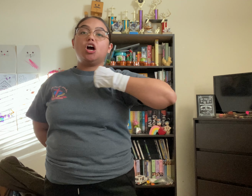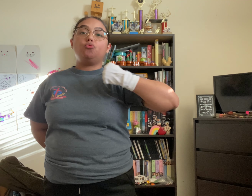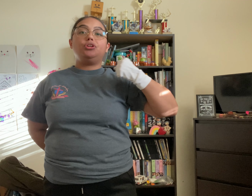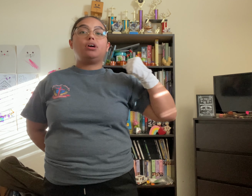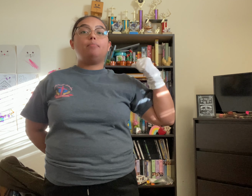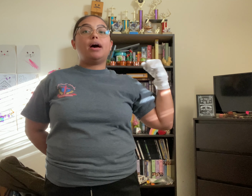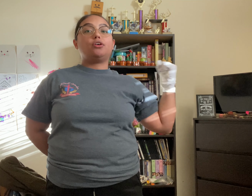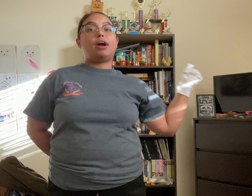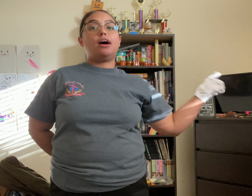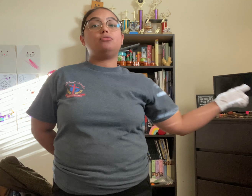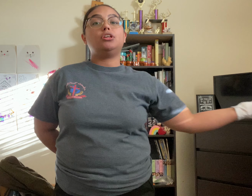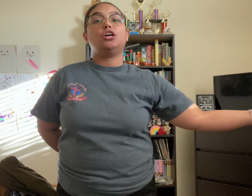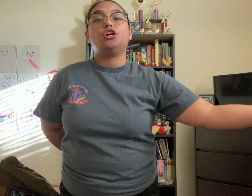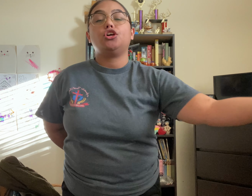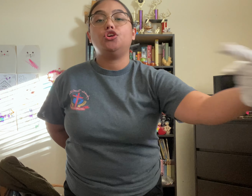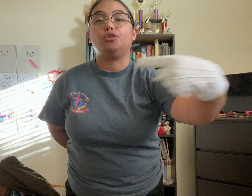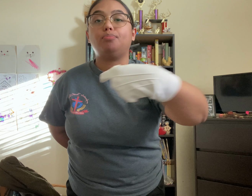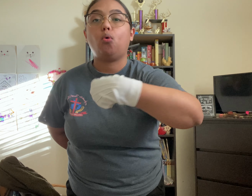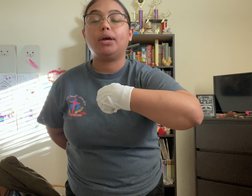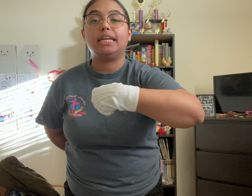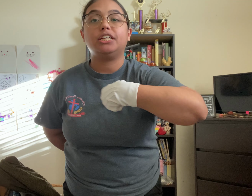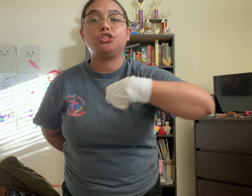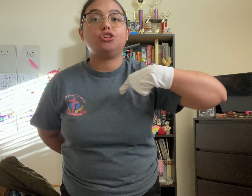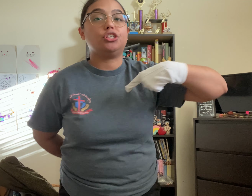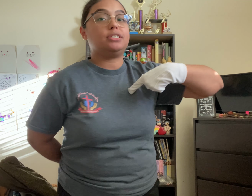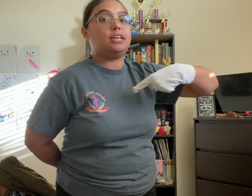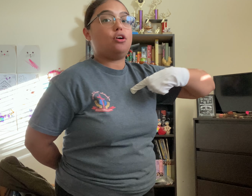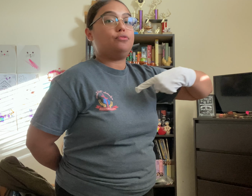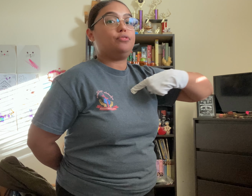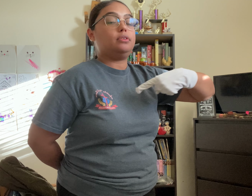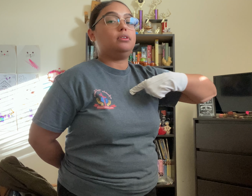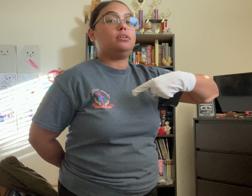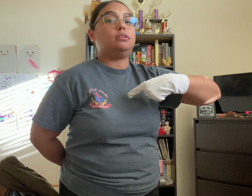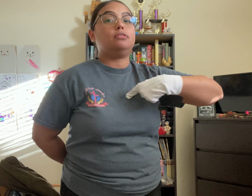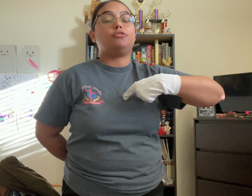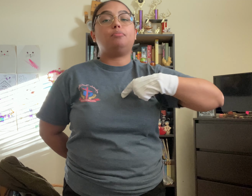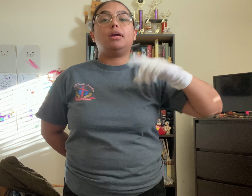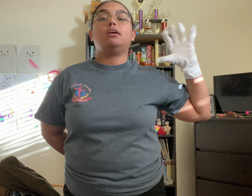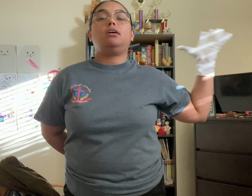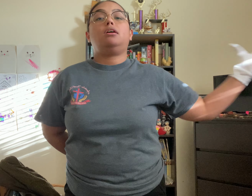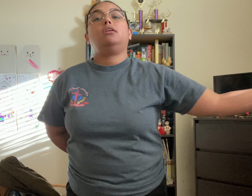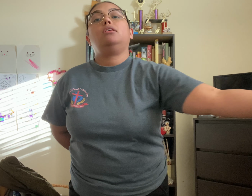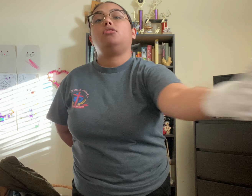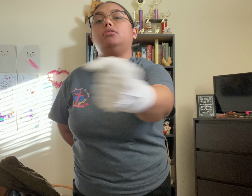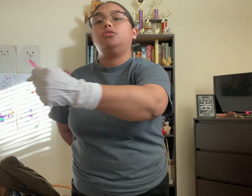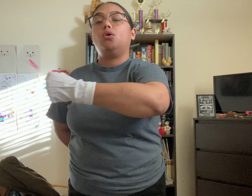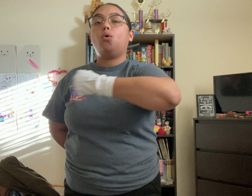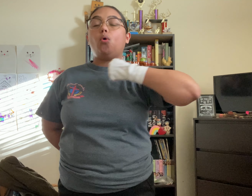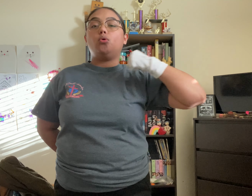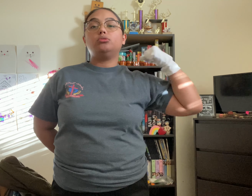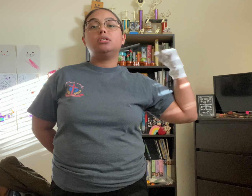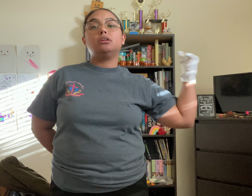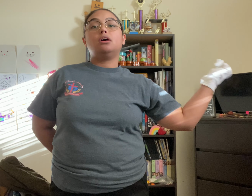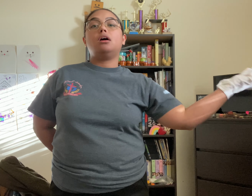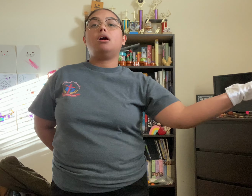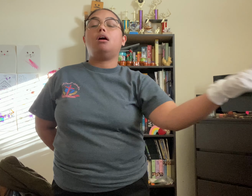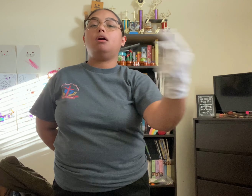when you come back around, you're pointing to yourself for me. No hold on